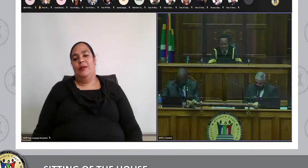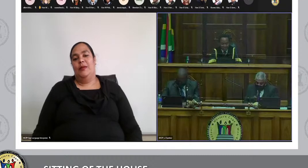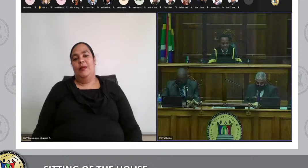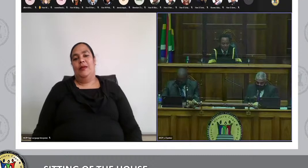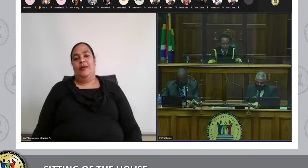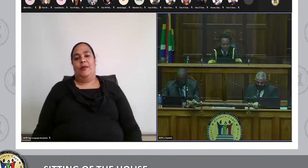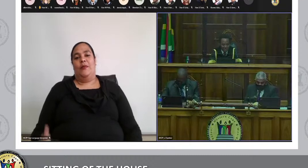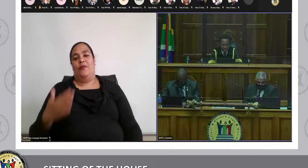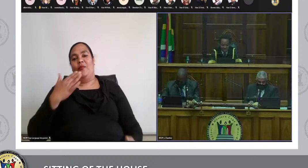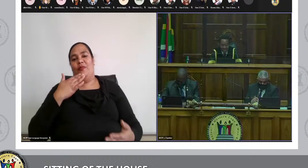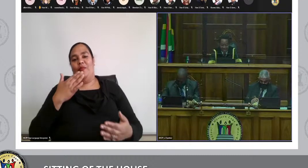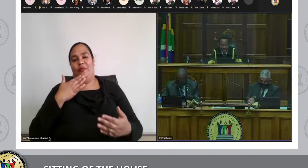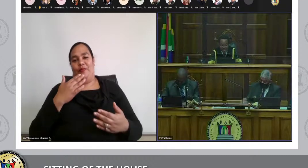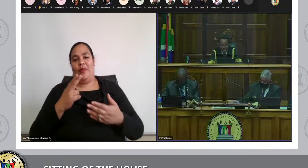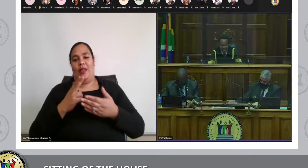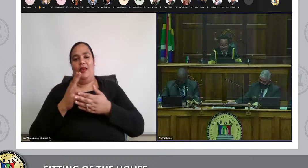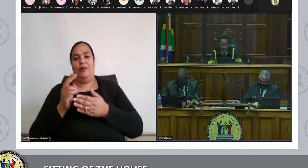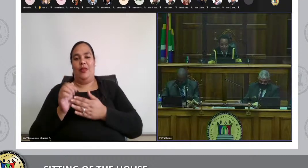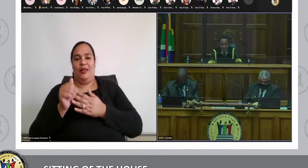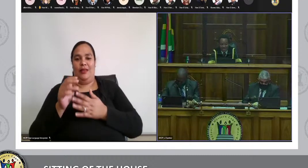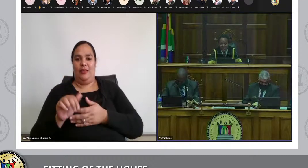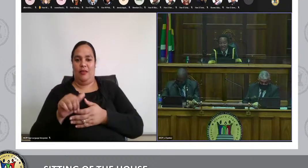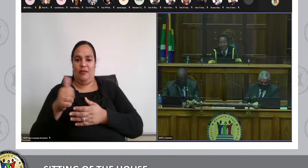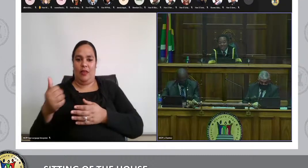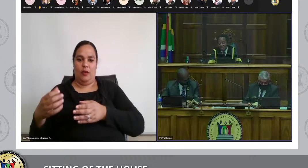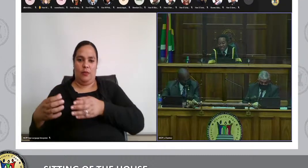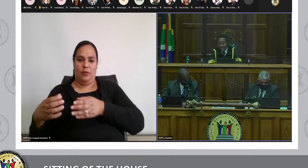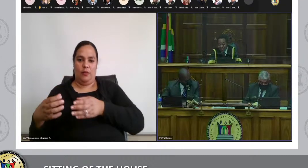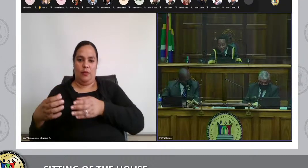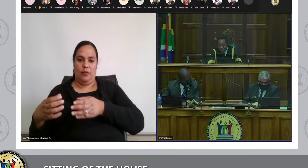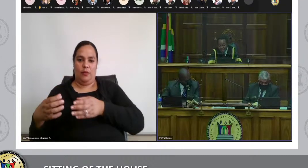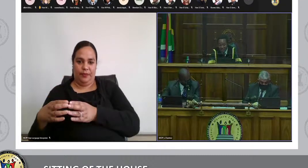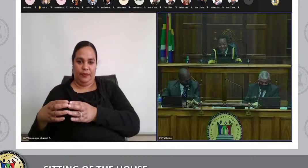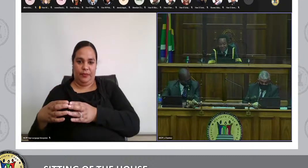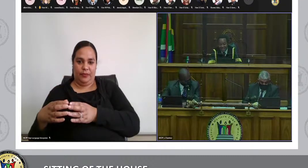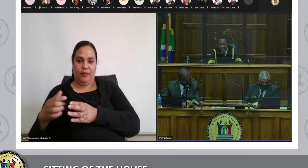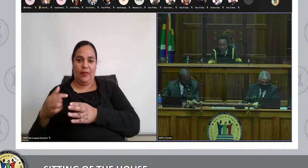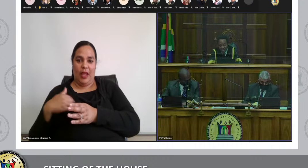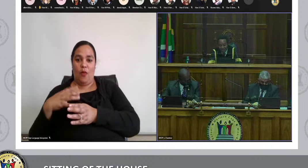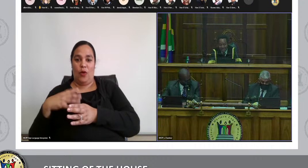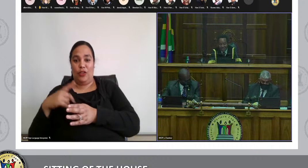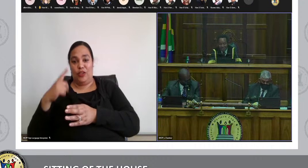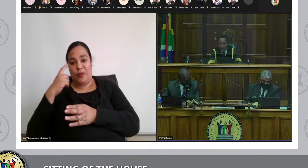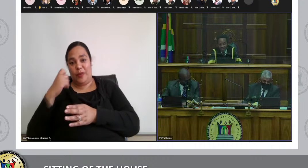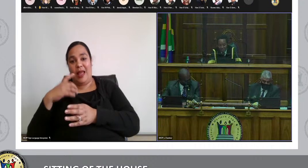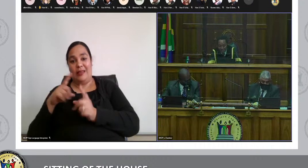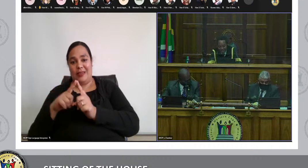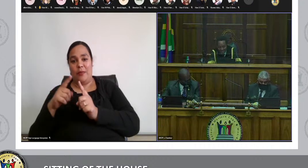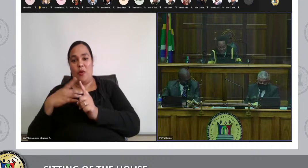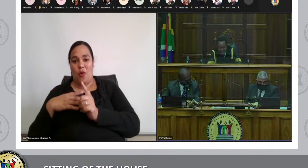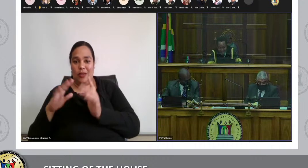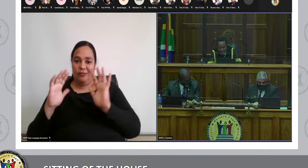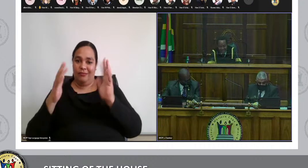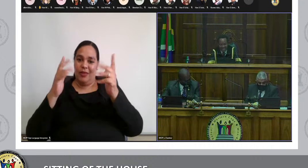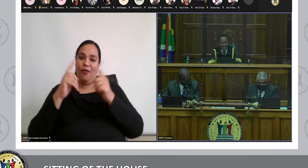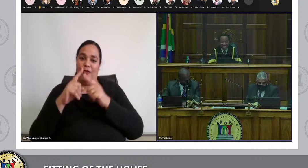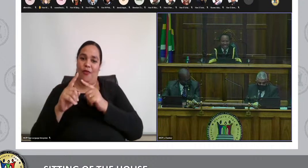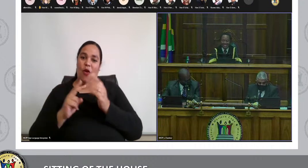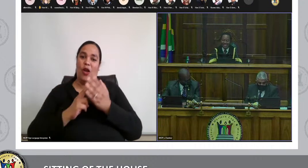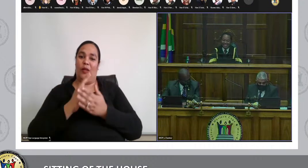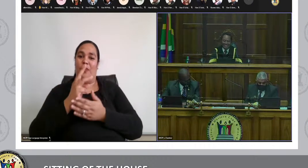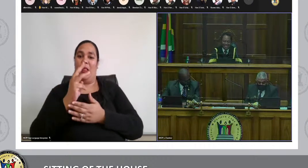the Leader of the Opposition. I was inclined to believe that you wanted to clap hands for Honourable Menia.